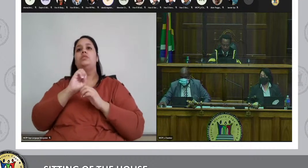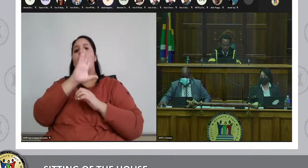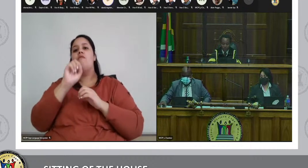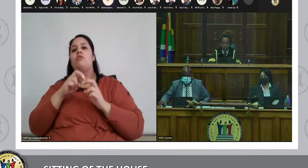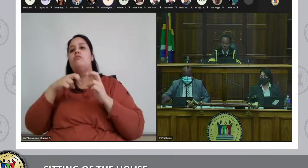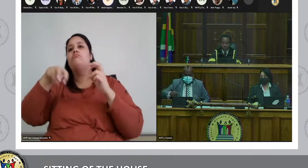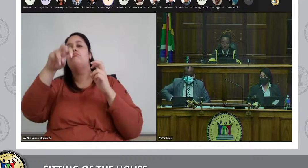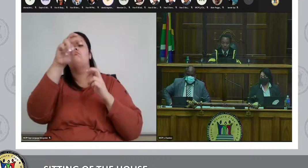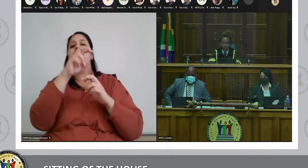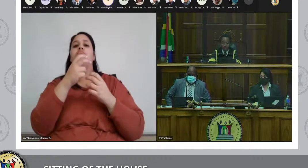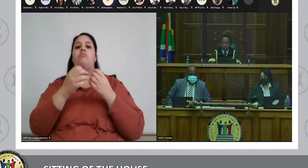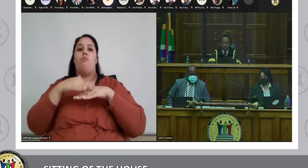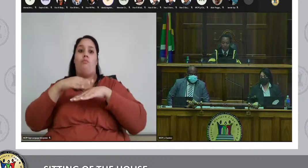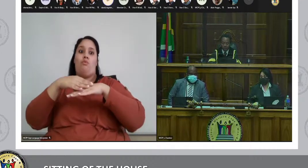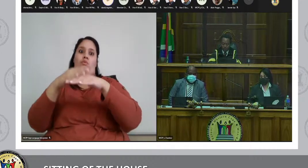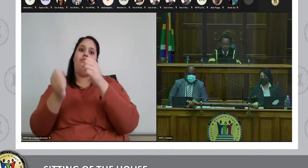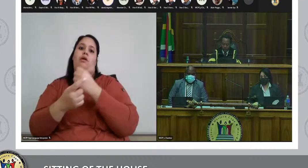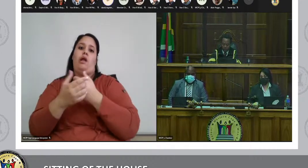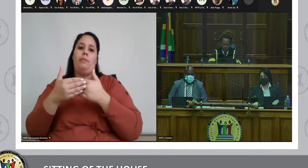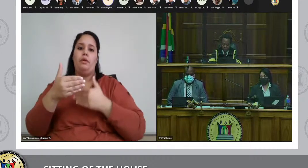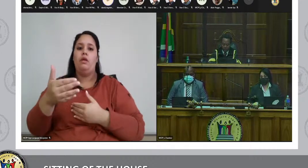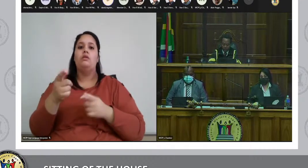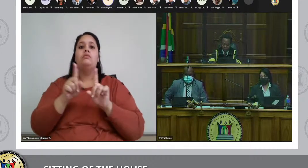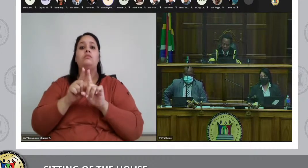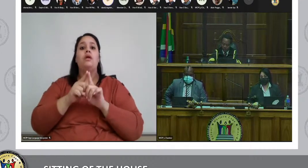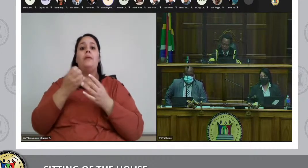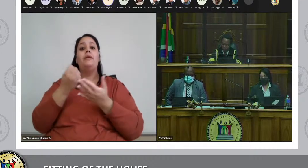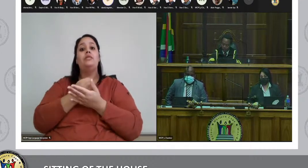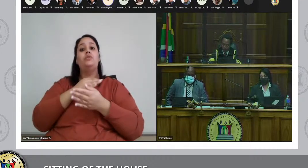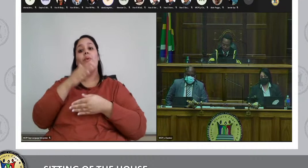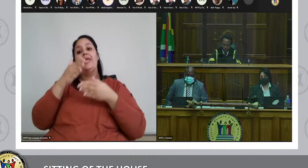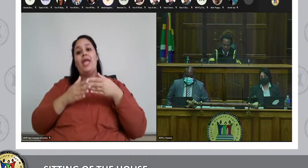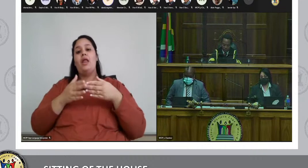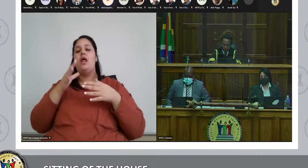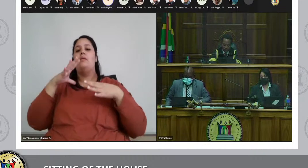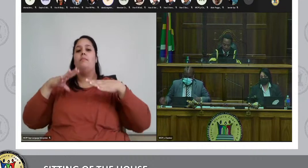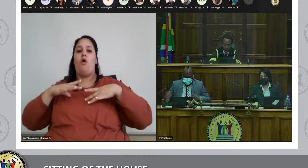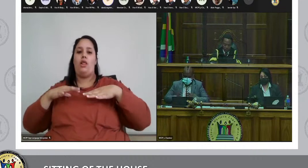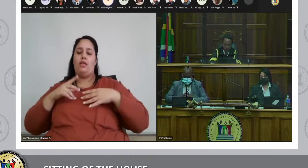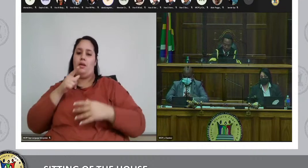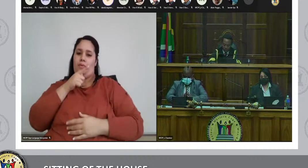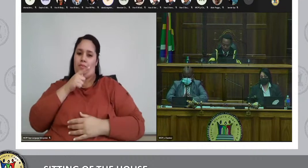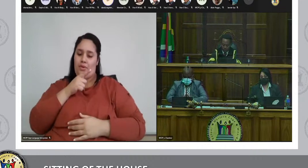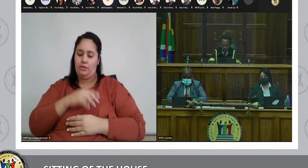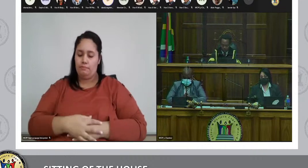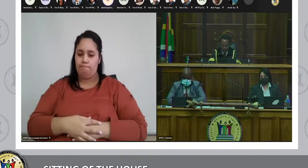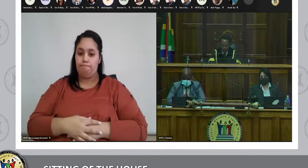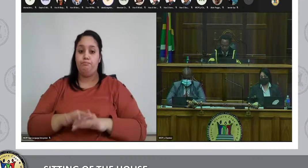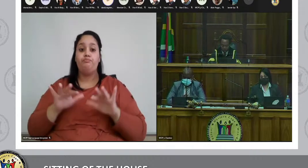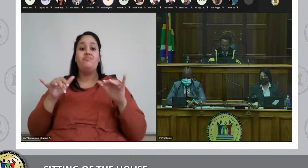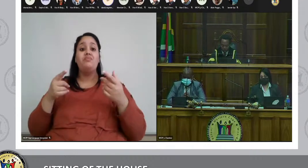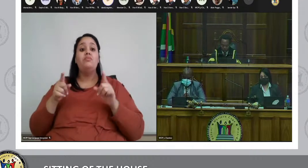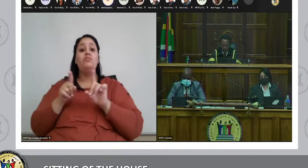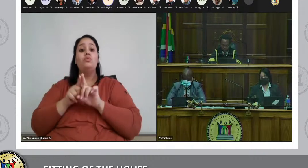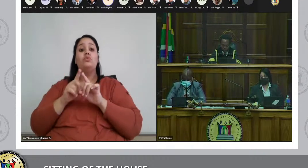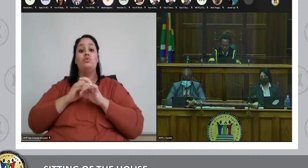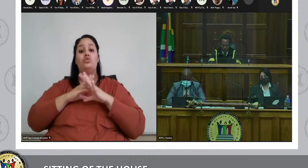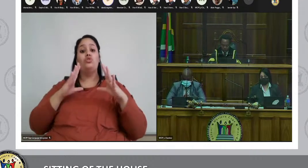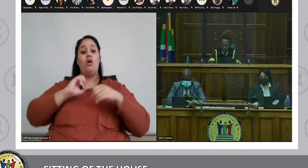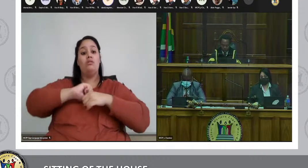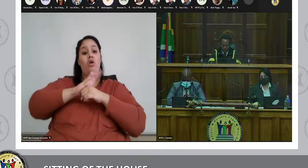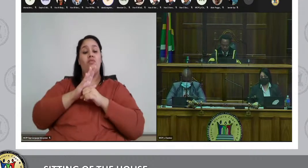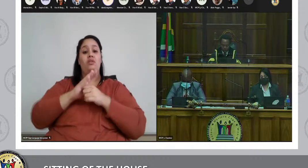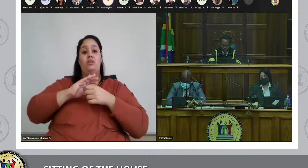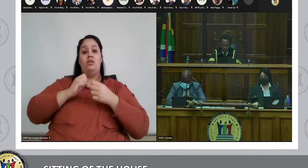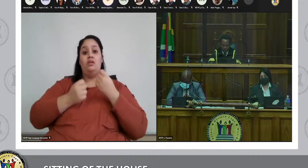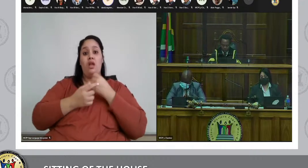holidays. We have, since the start of the COVID-19 pandemic, led from the front and worked hard